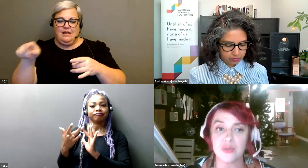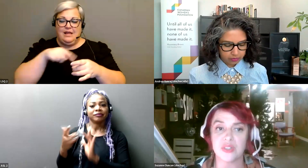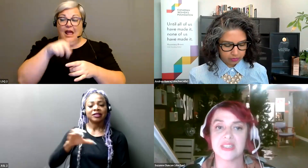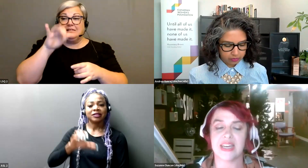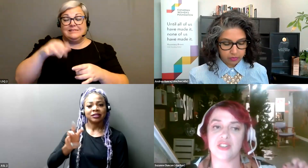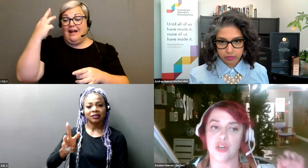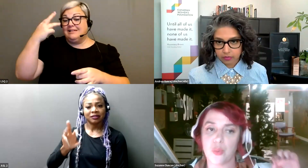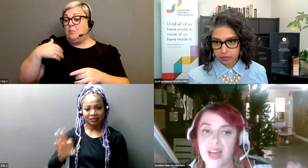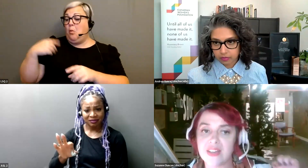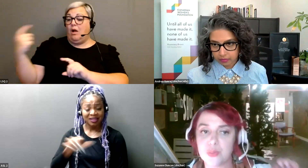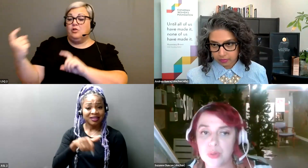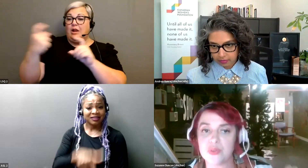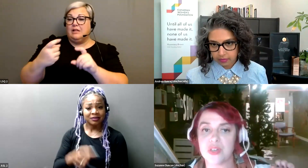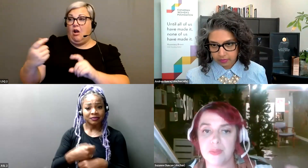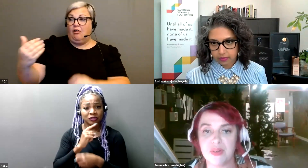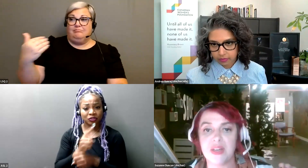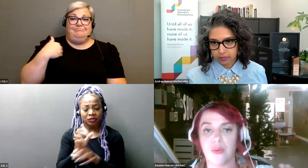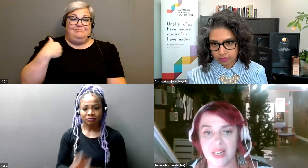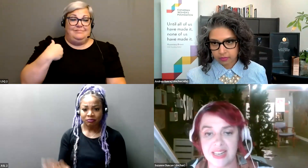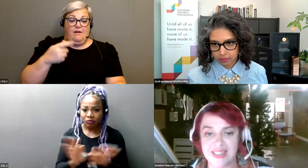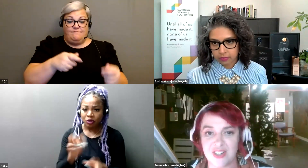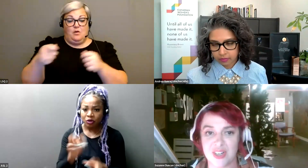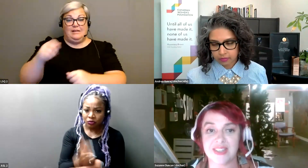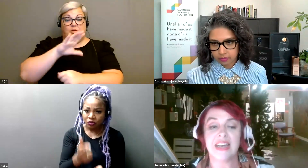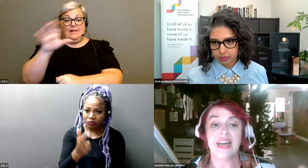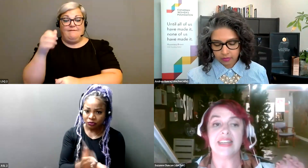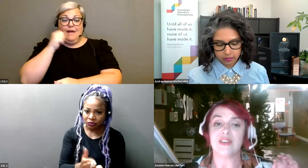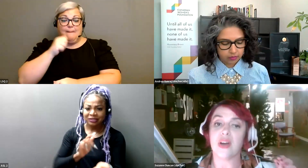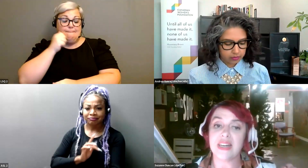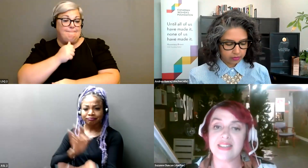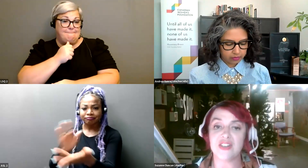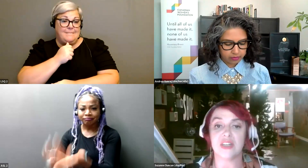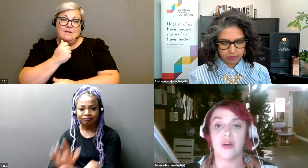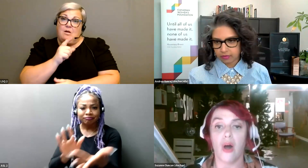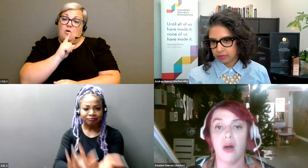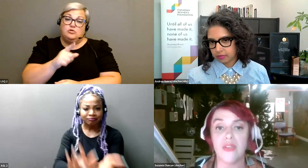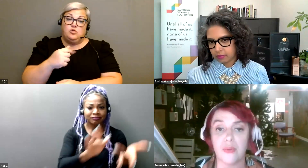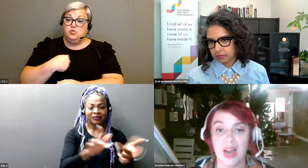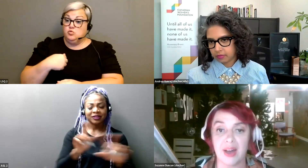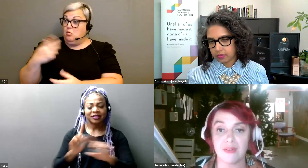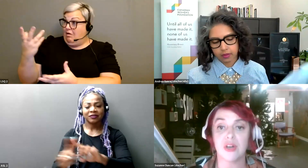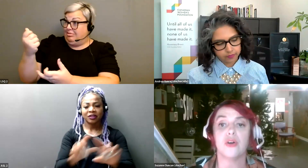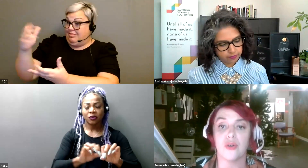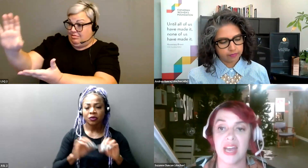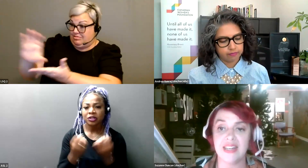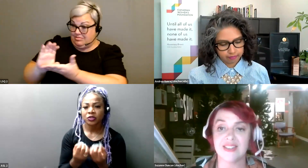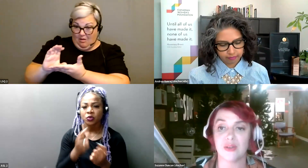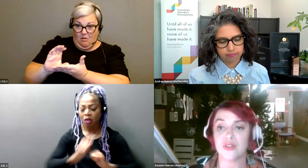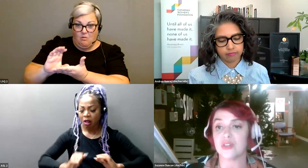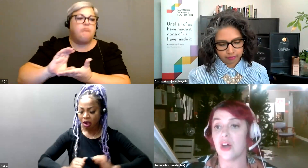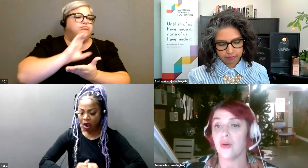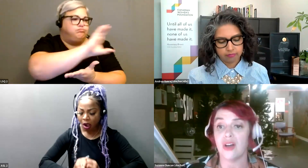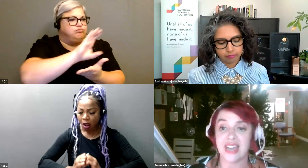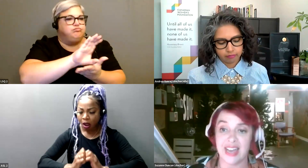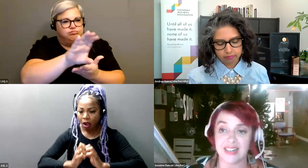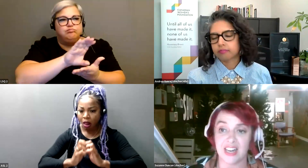critical resources get into grassroots community organizations, these organizations that are on the ground creating